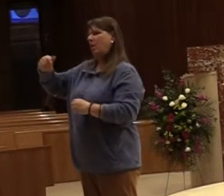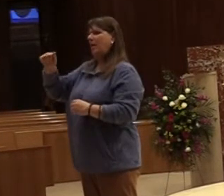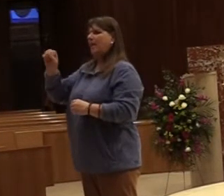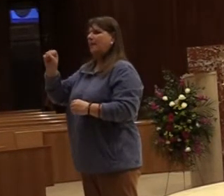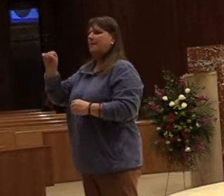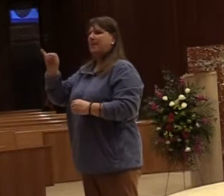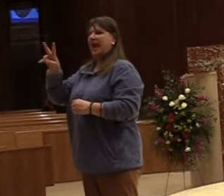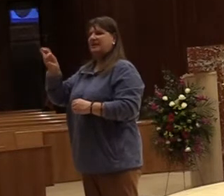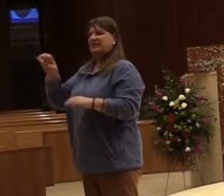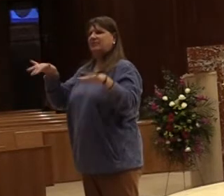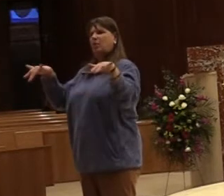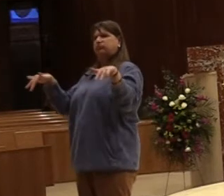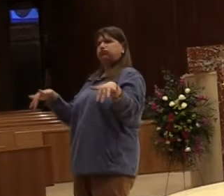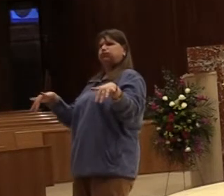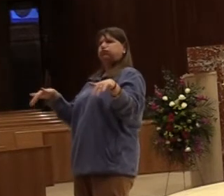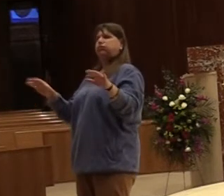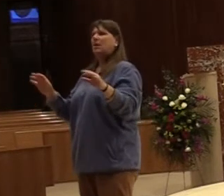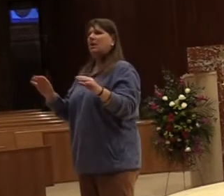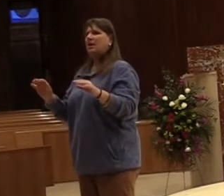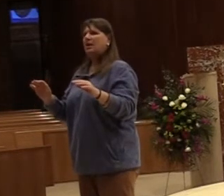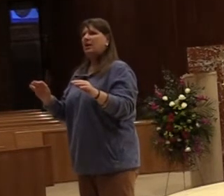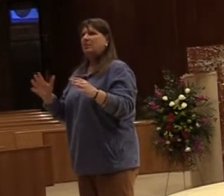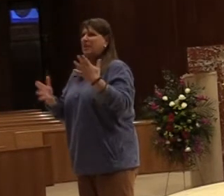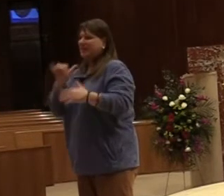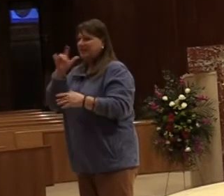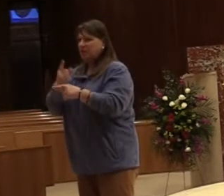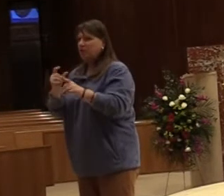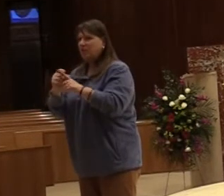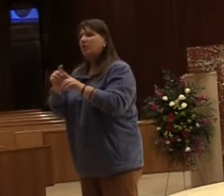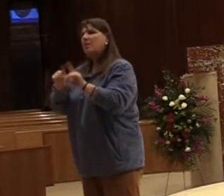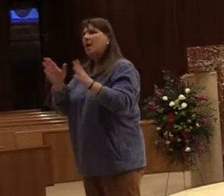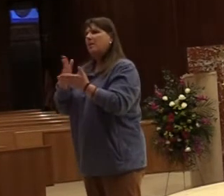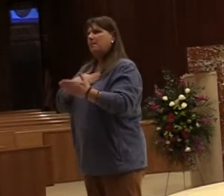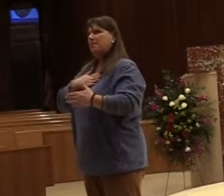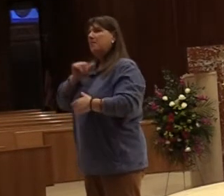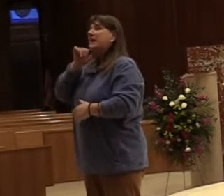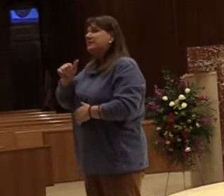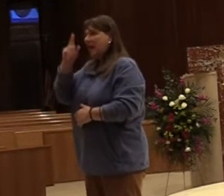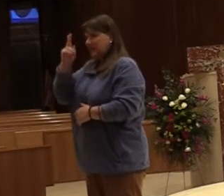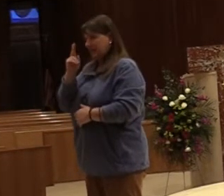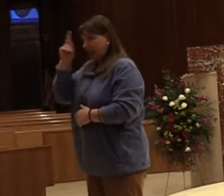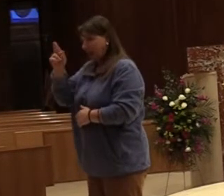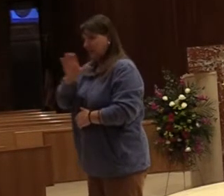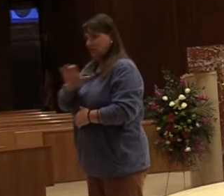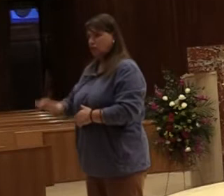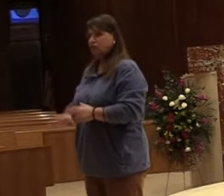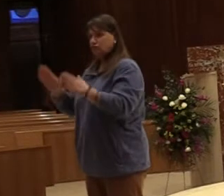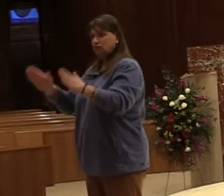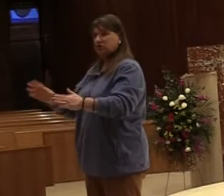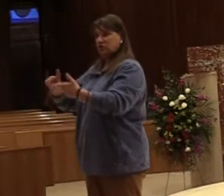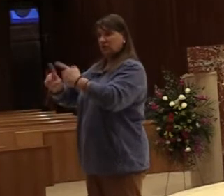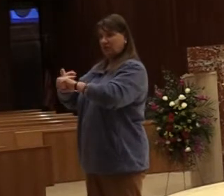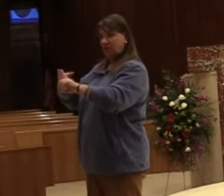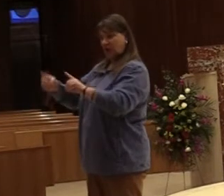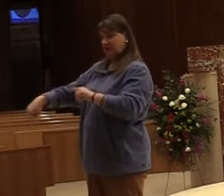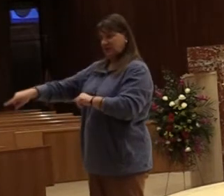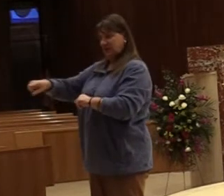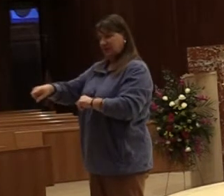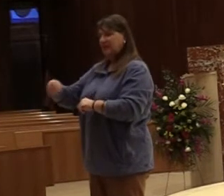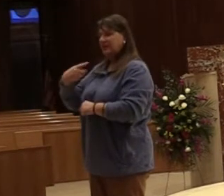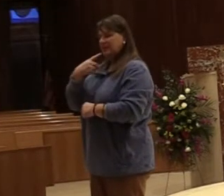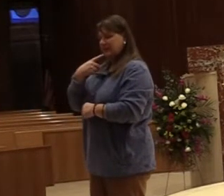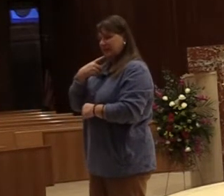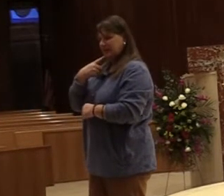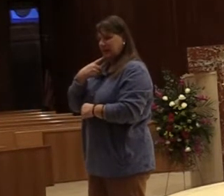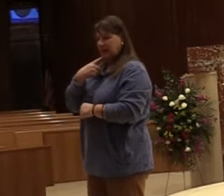It's not right to say passive, but my non-Catholic Christians talk about transformation as